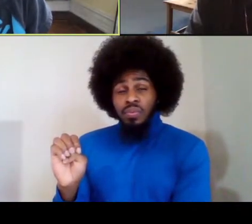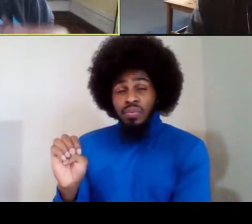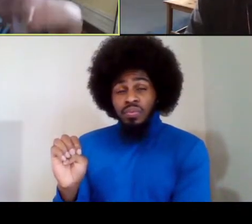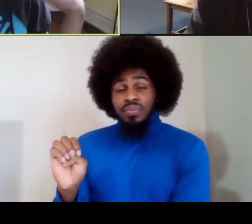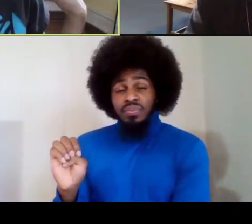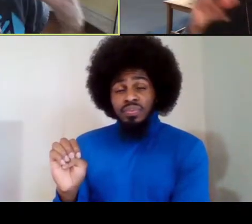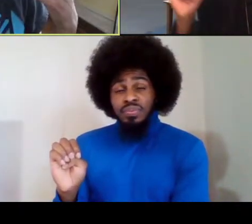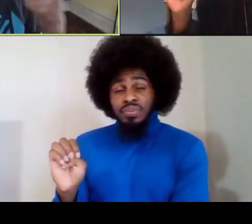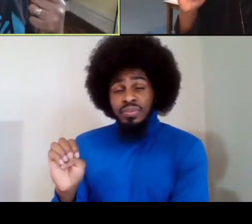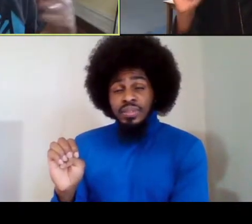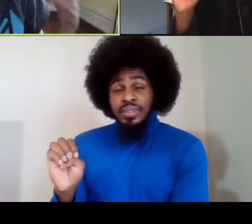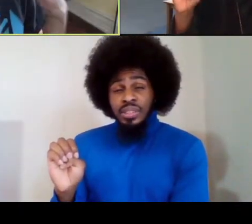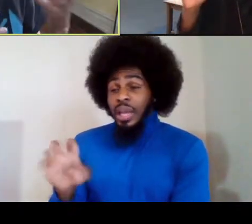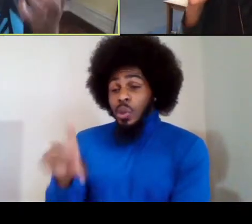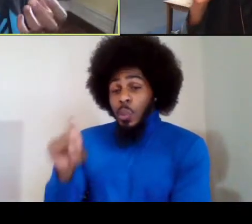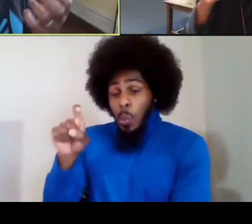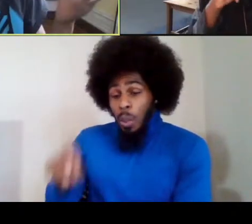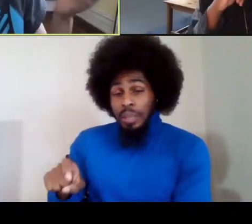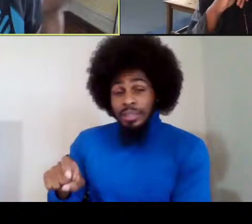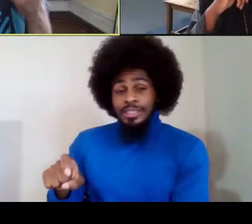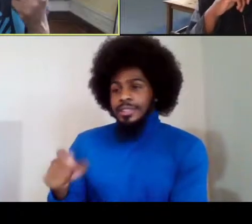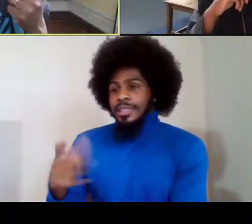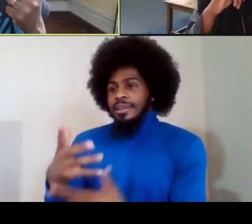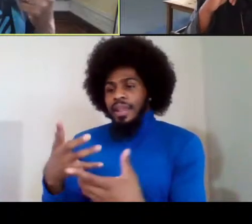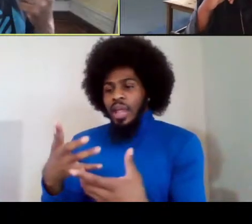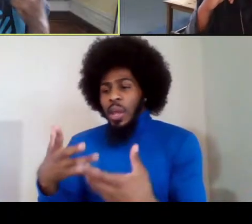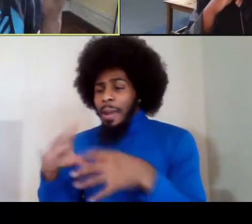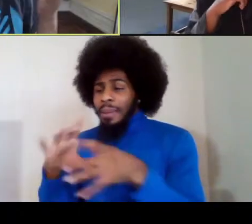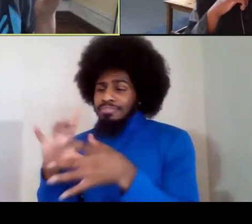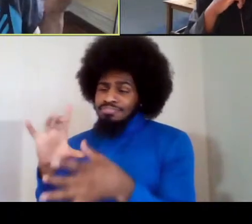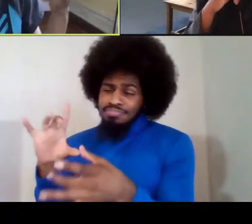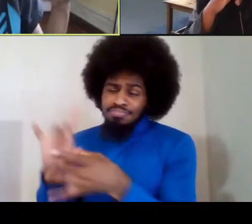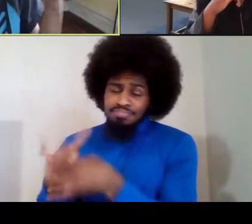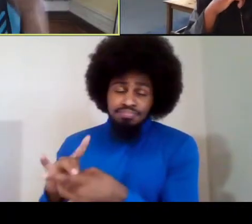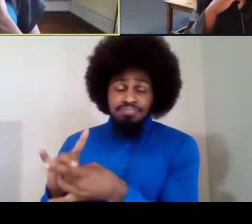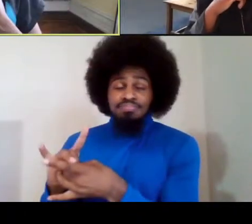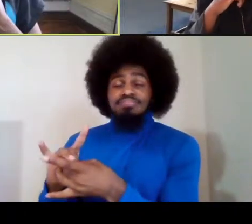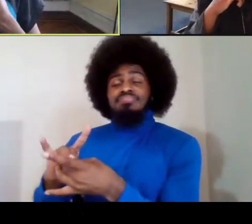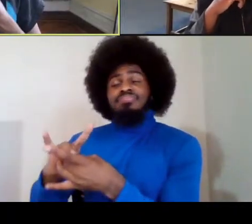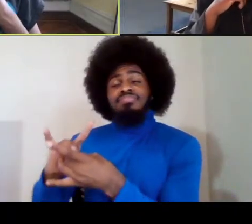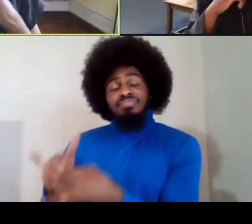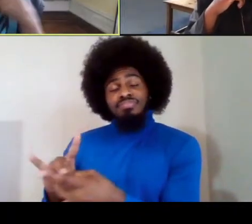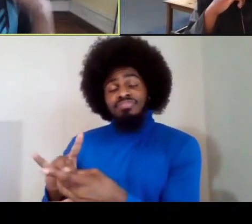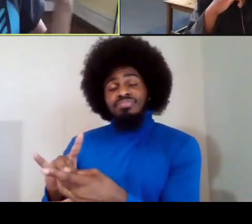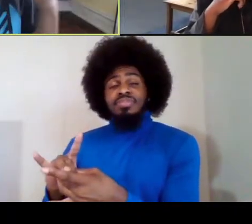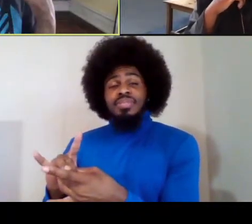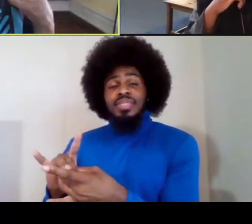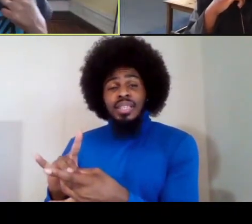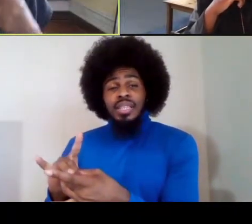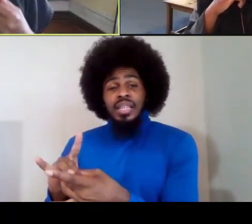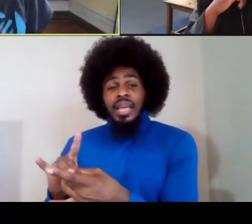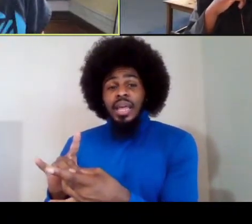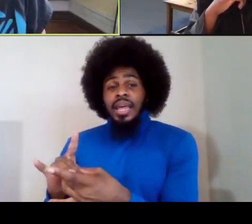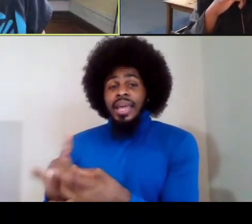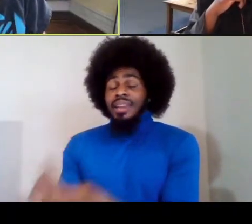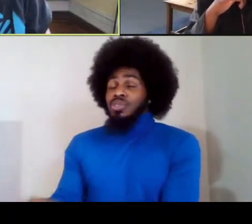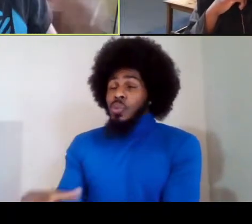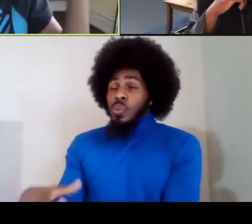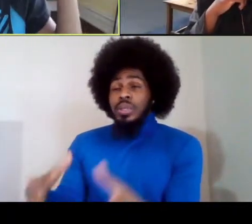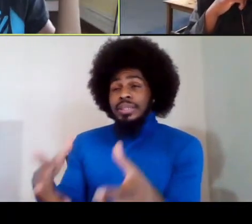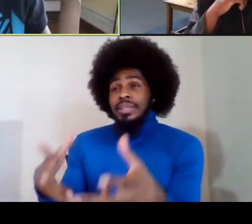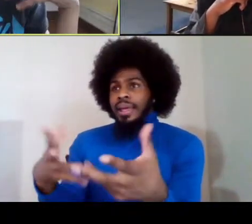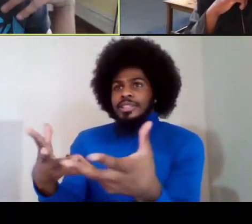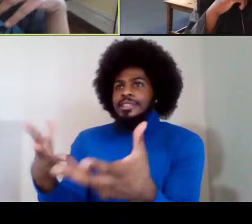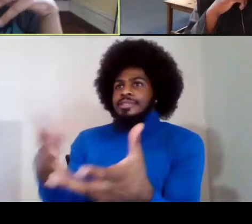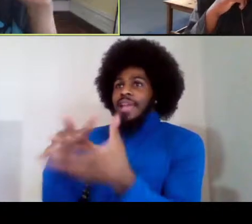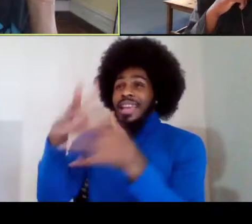You know what I'm saying? You got to just go to the nature and fortify you as a receptacle of all that information,